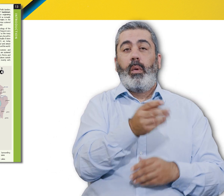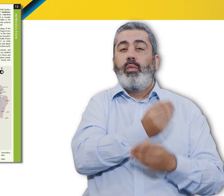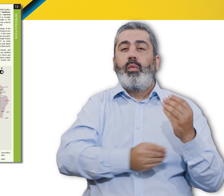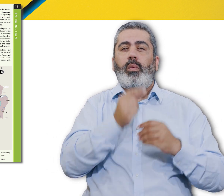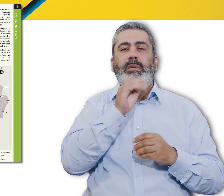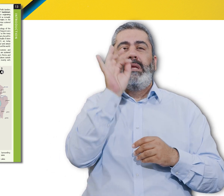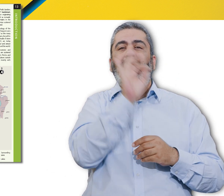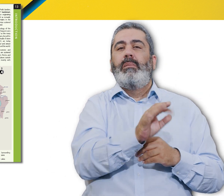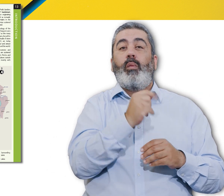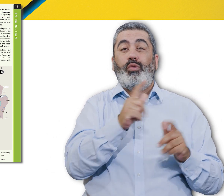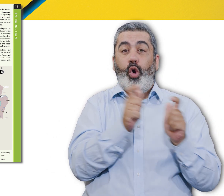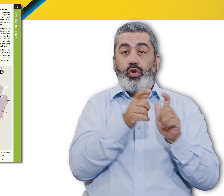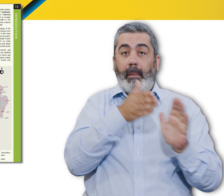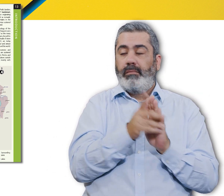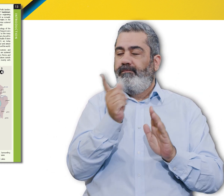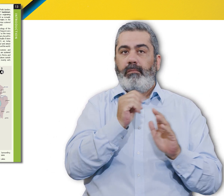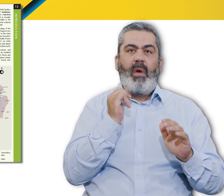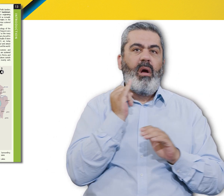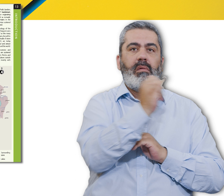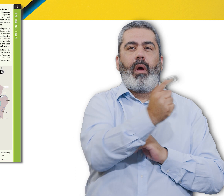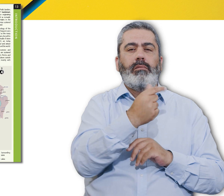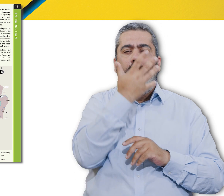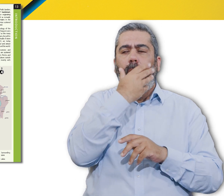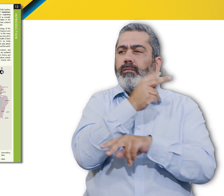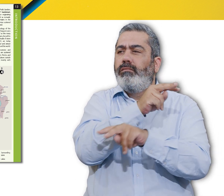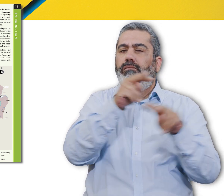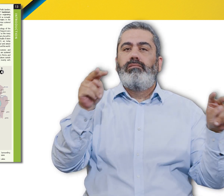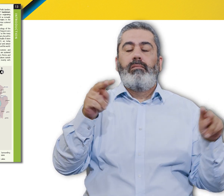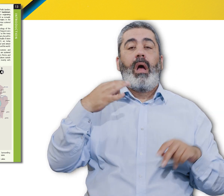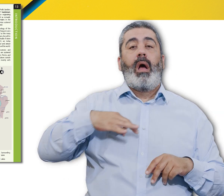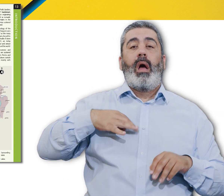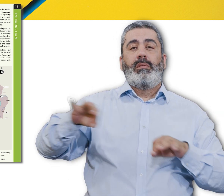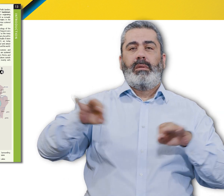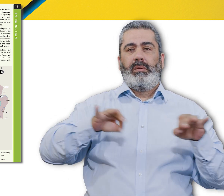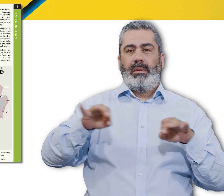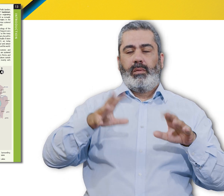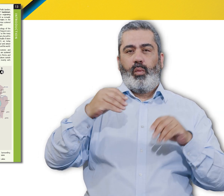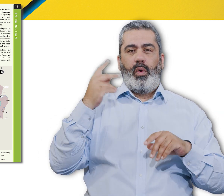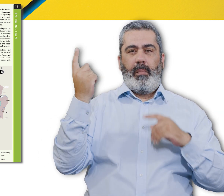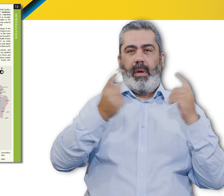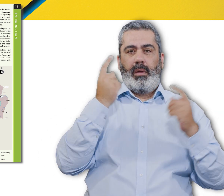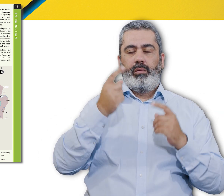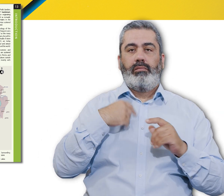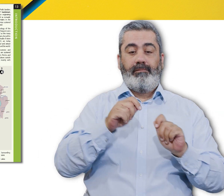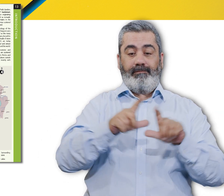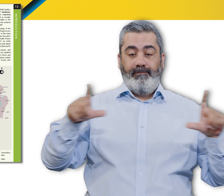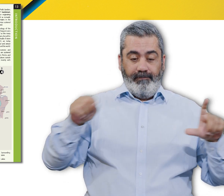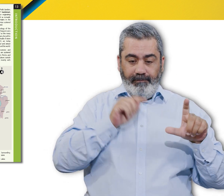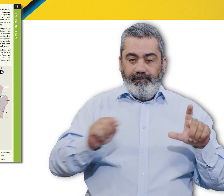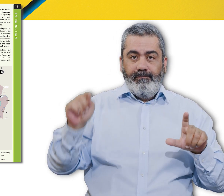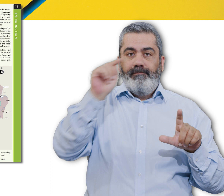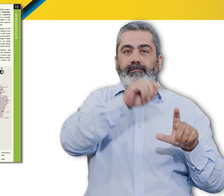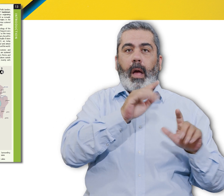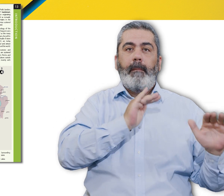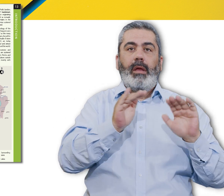in places outside the settlements and mostly with excellent views. Map of the National Park, showing the park area, Nature